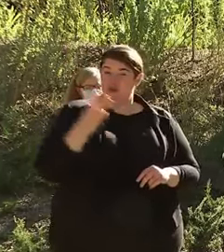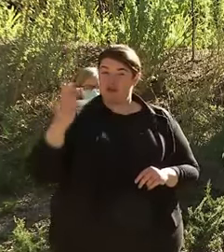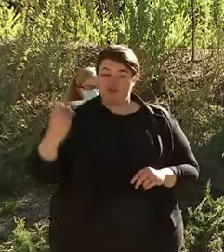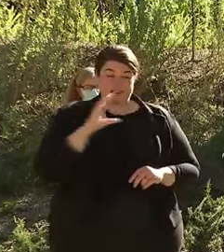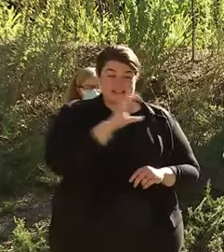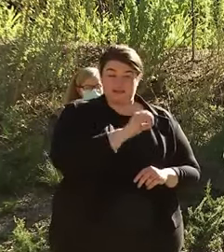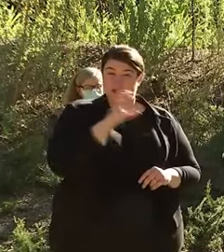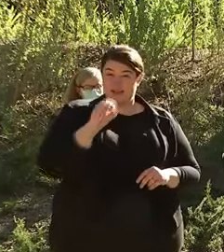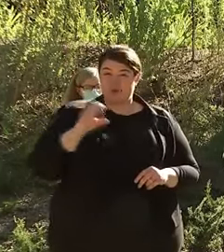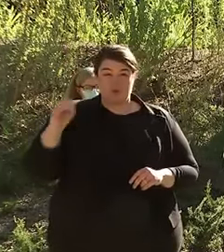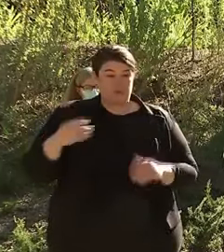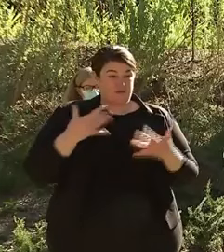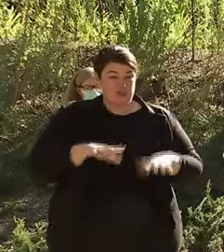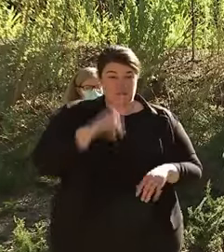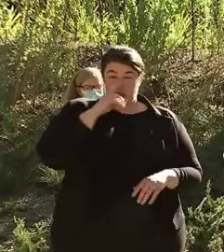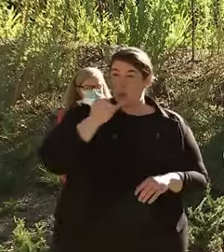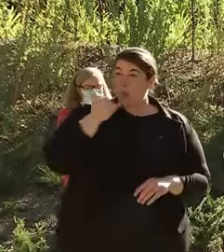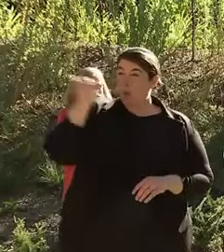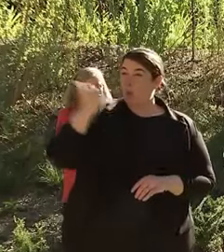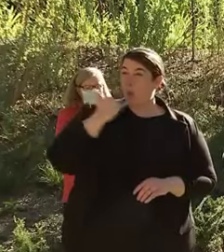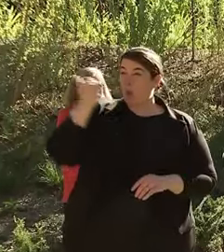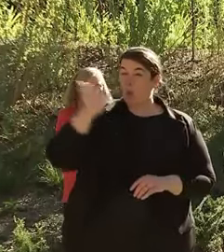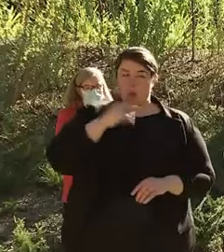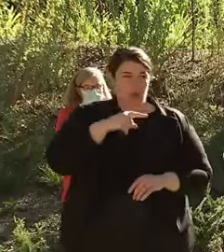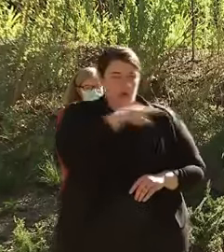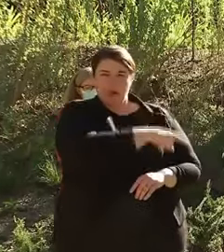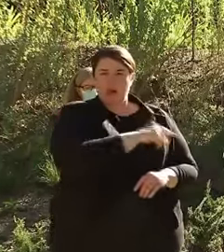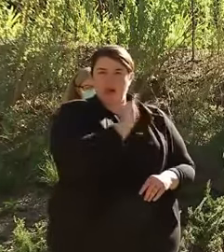1-800-333-000 has already been used to alert police to make